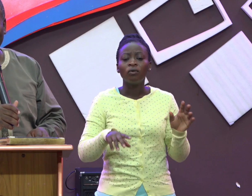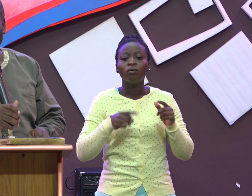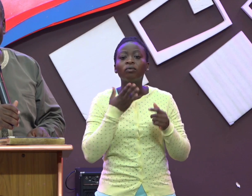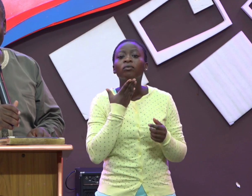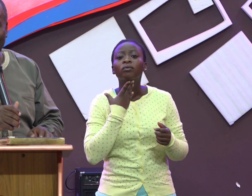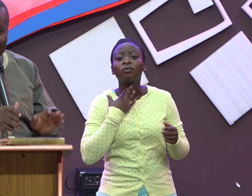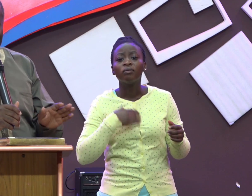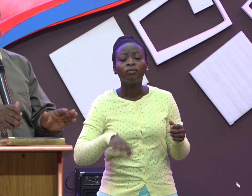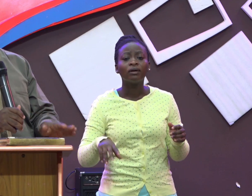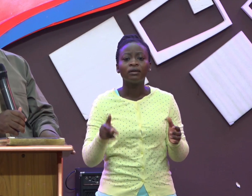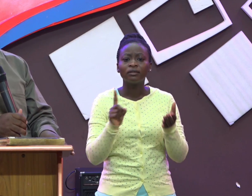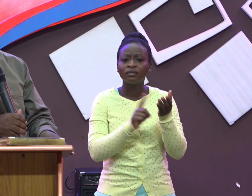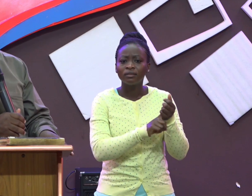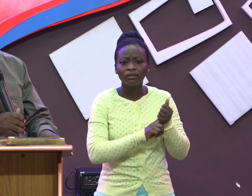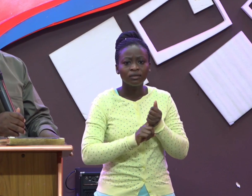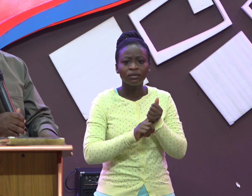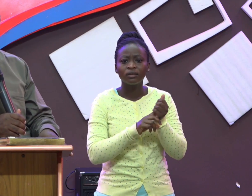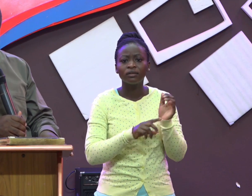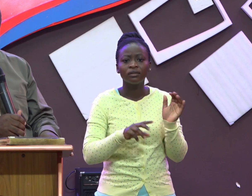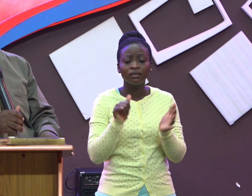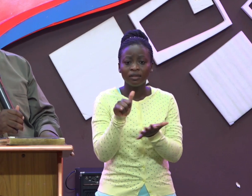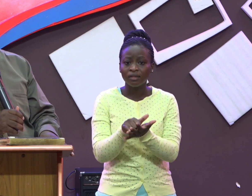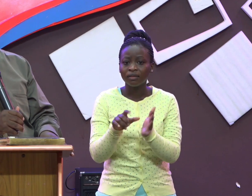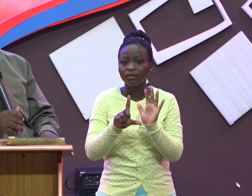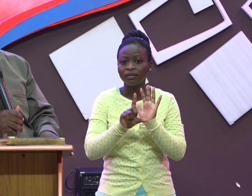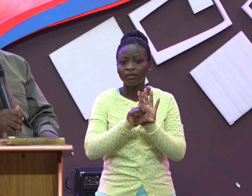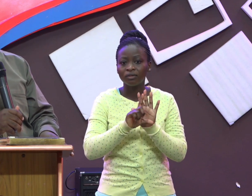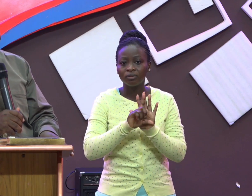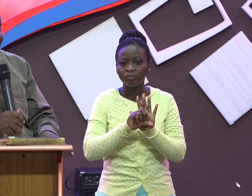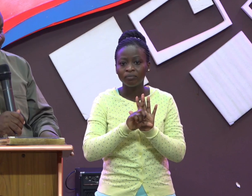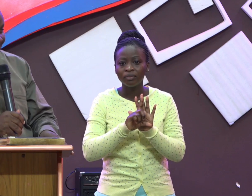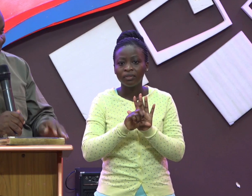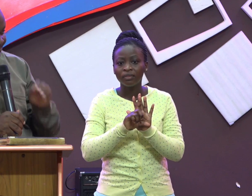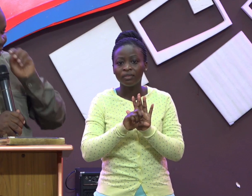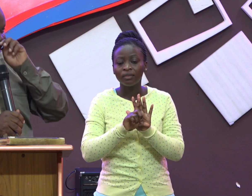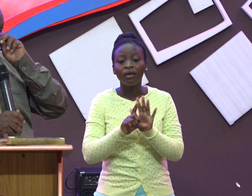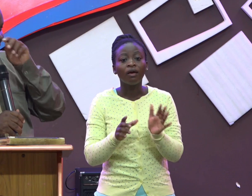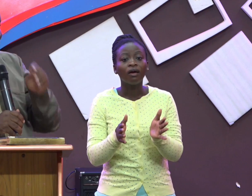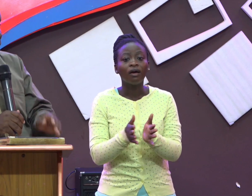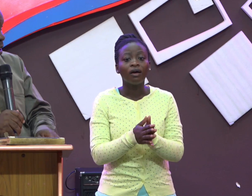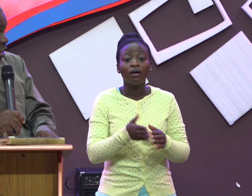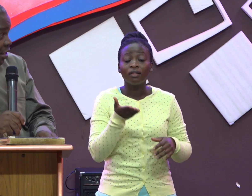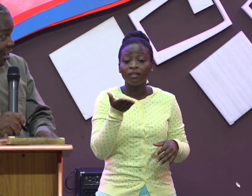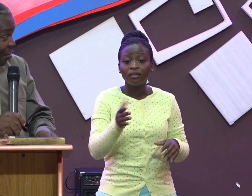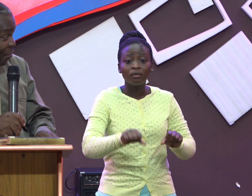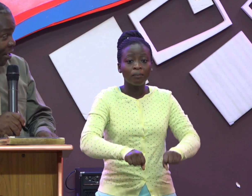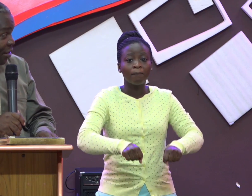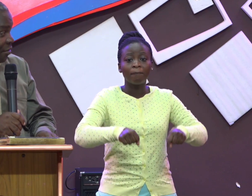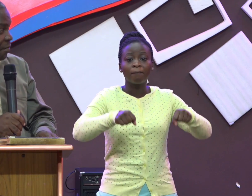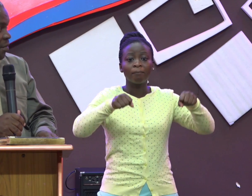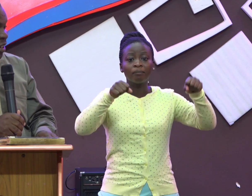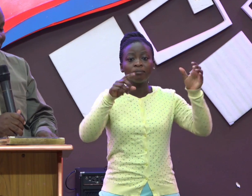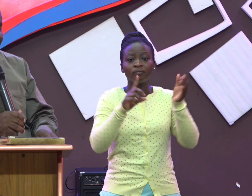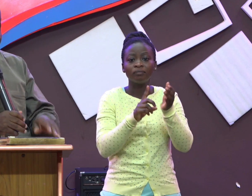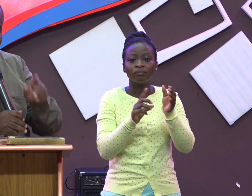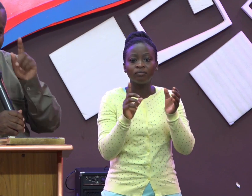find him kneeling praying. Buli kiseera bakama be bamusanga afukamidde. Every time his masters would find him kneeling praying. Mirimu gyali tegigenda kufa. Mirimu gyali tegigenda kufa. Wasn't